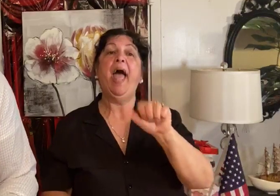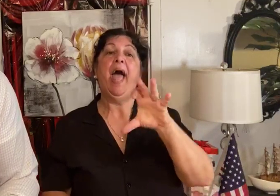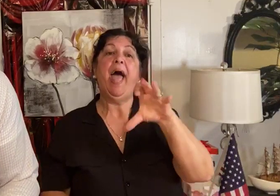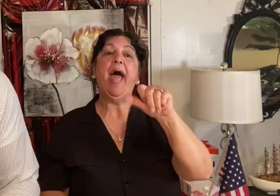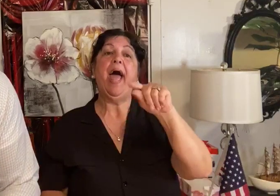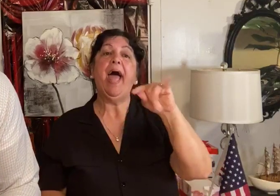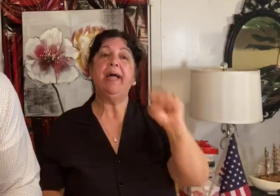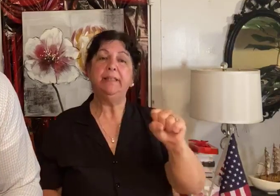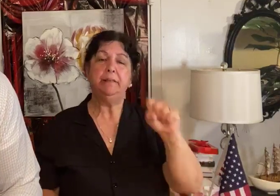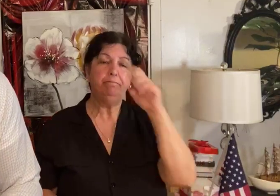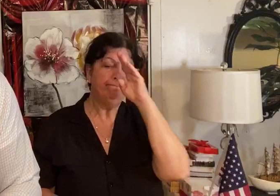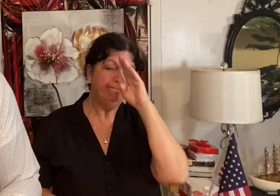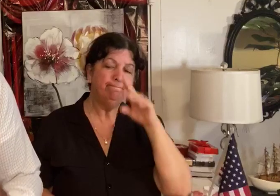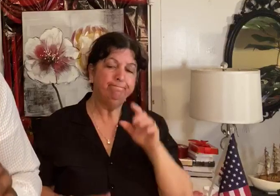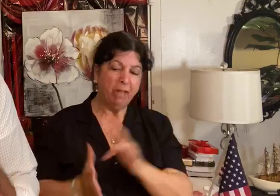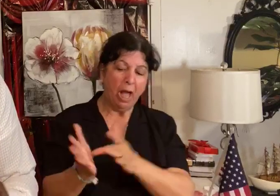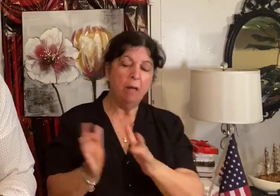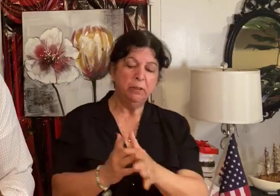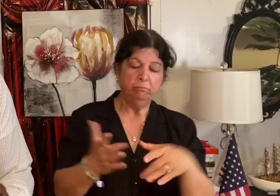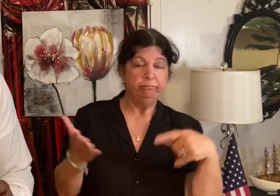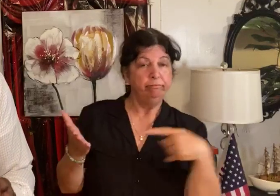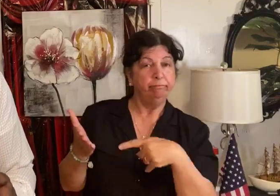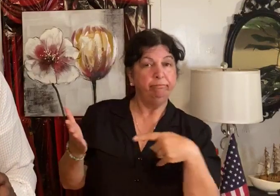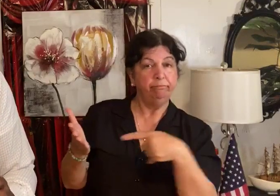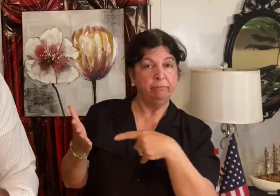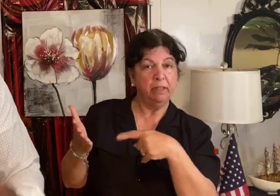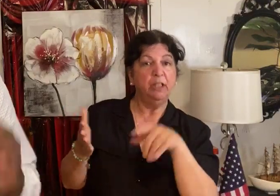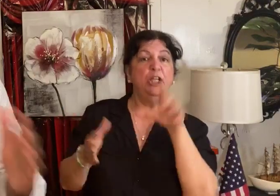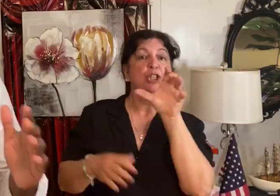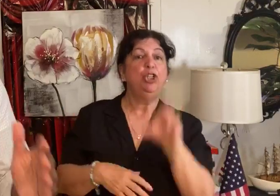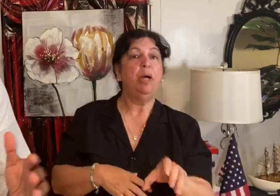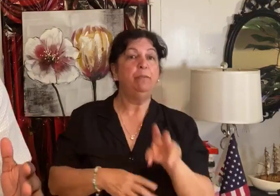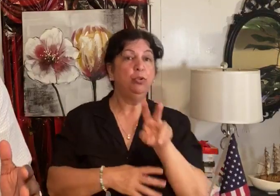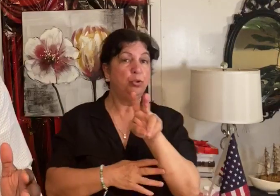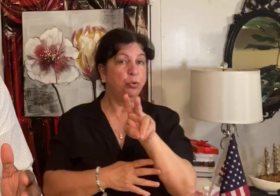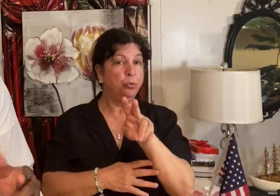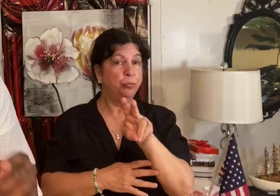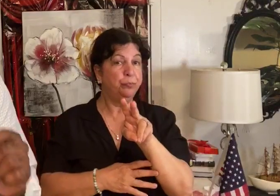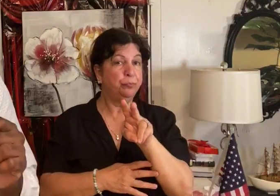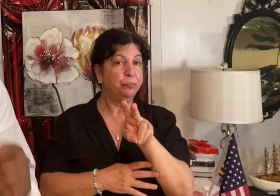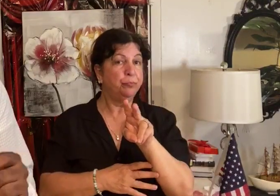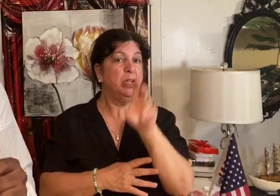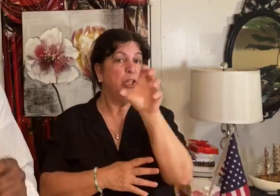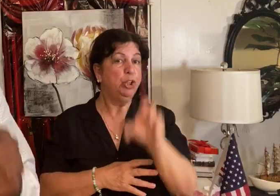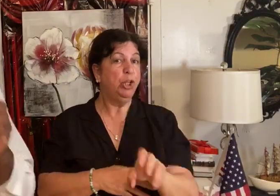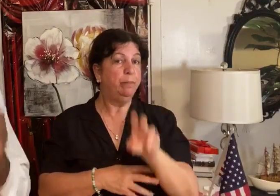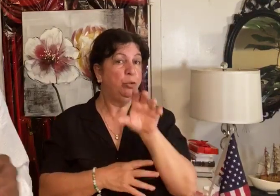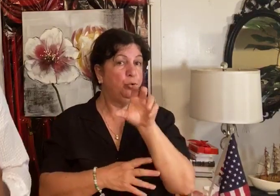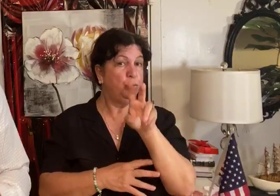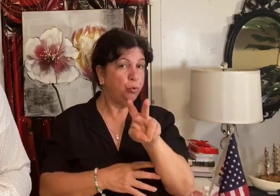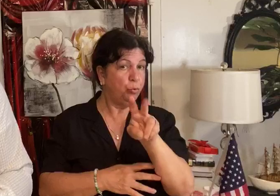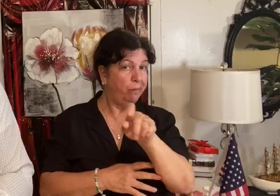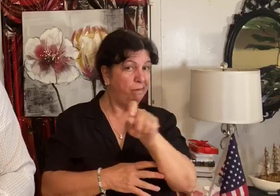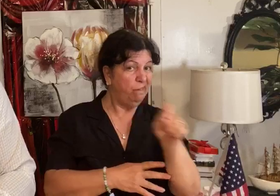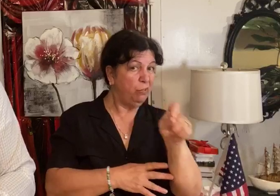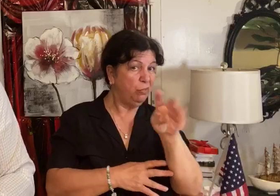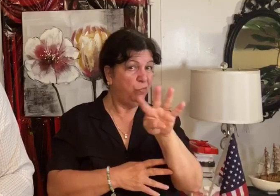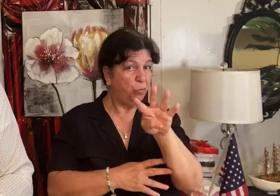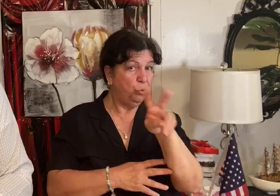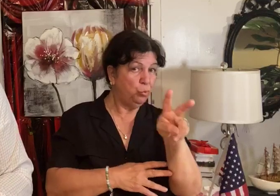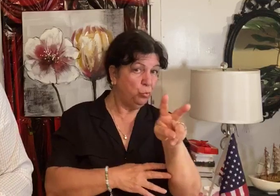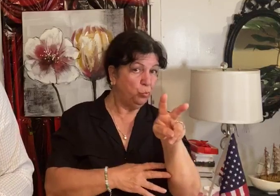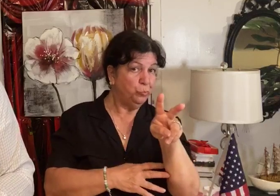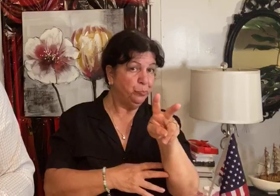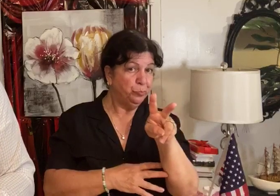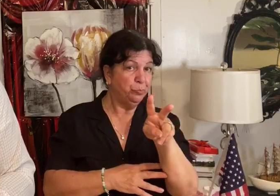just get right to it here. I'm in Acts chapter 2, the Acts of the Apostles, chapter 2, verse 42. The Bible